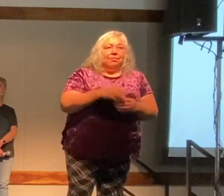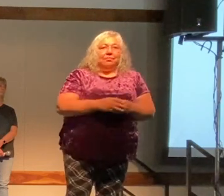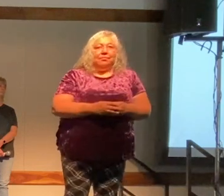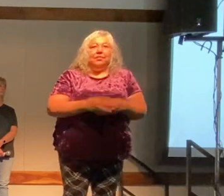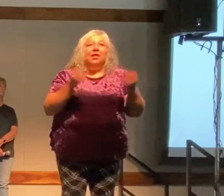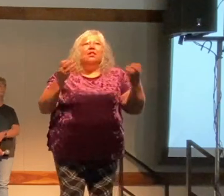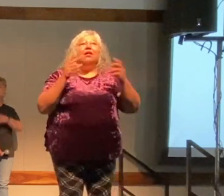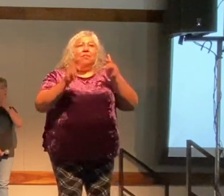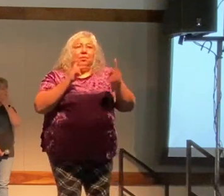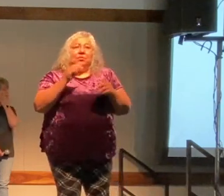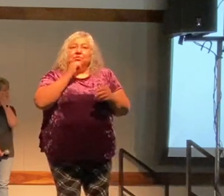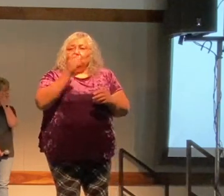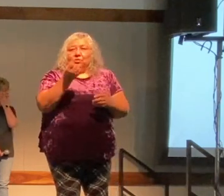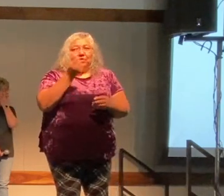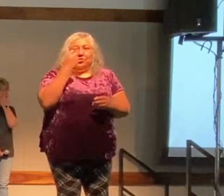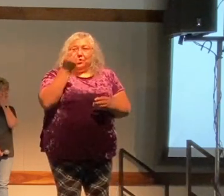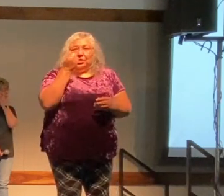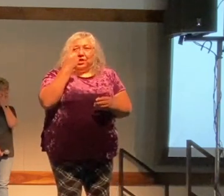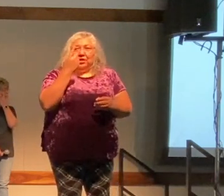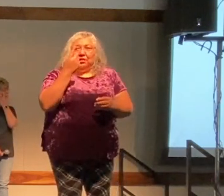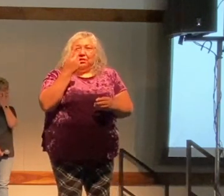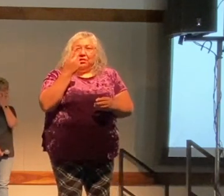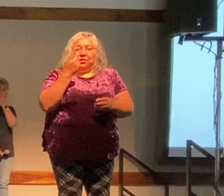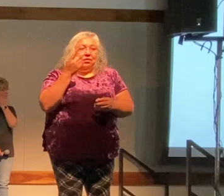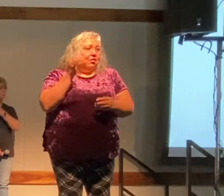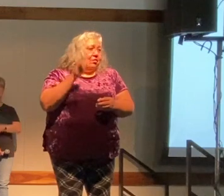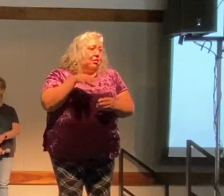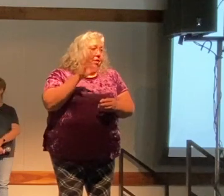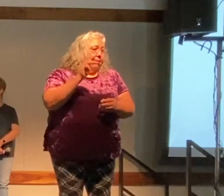a lot of people don't understand that